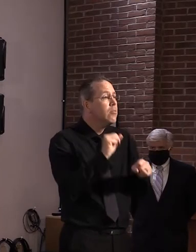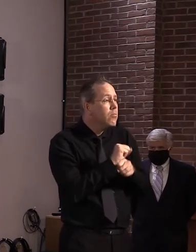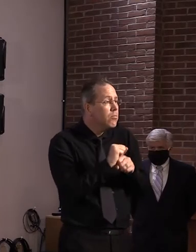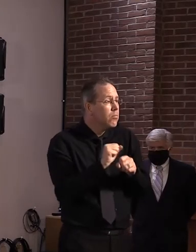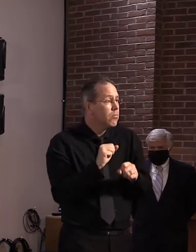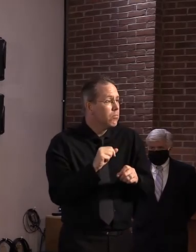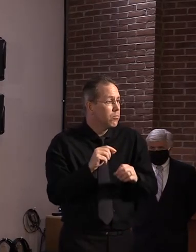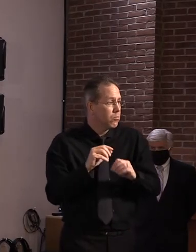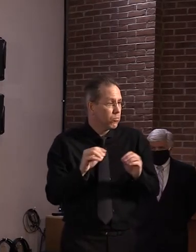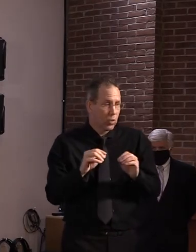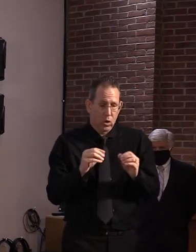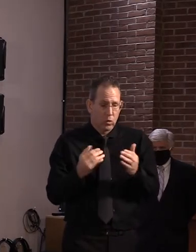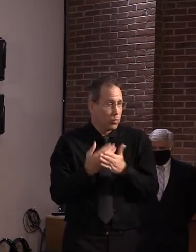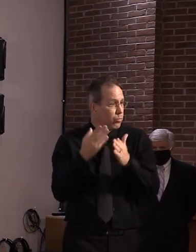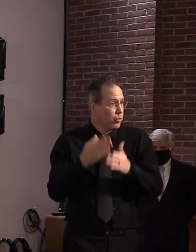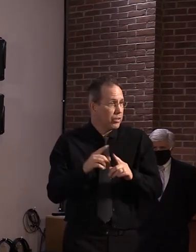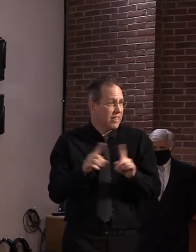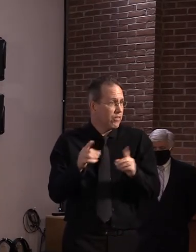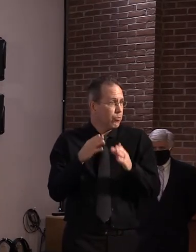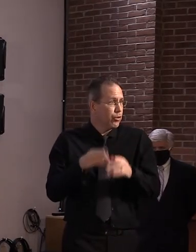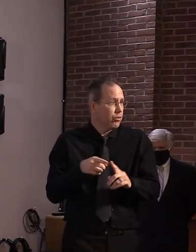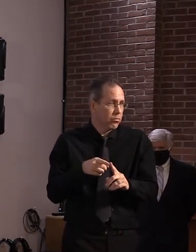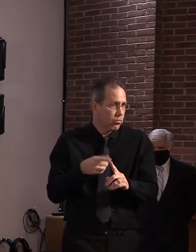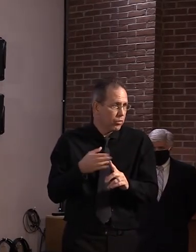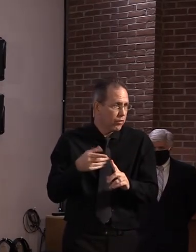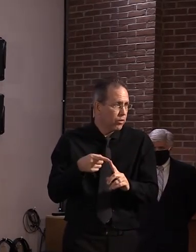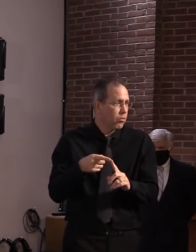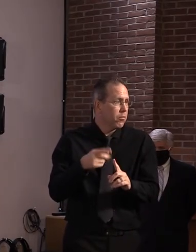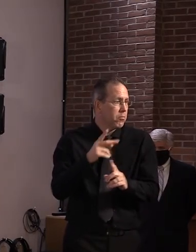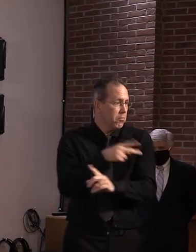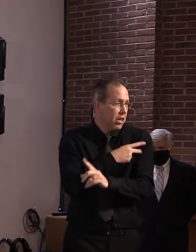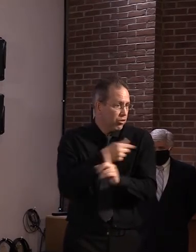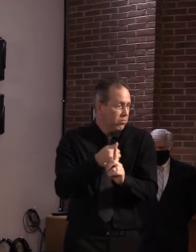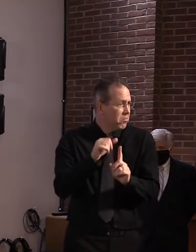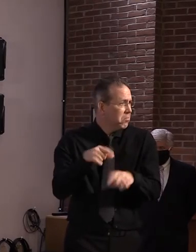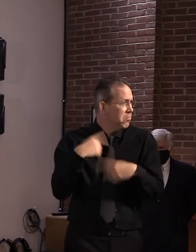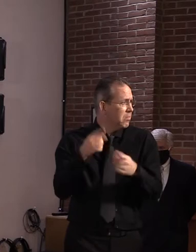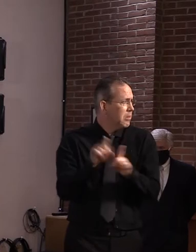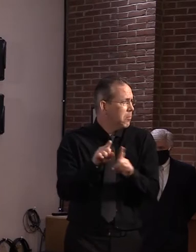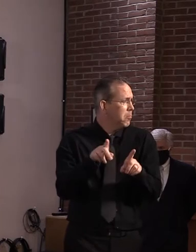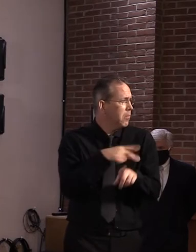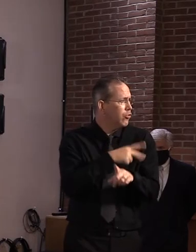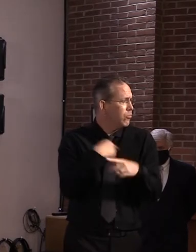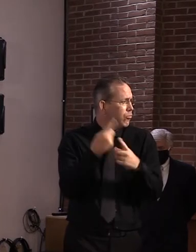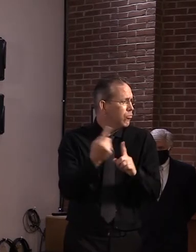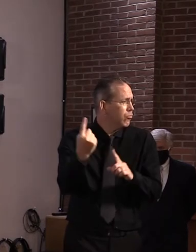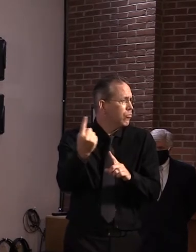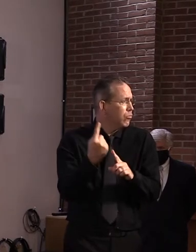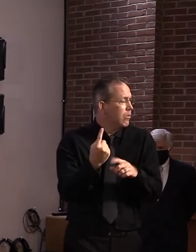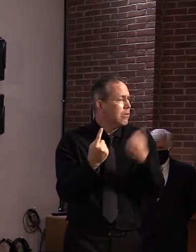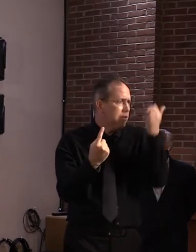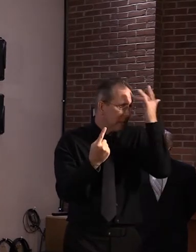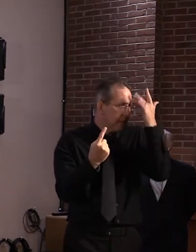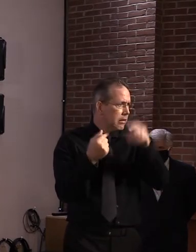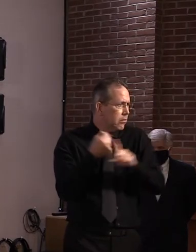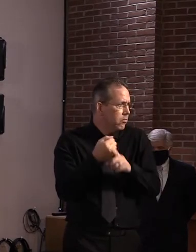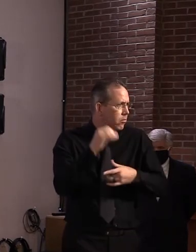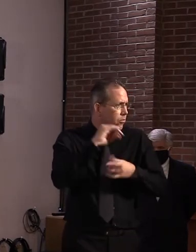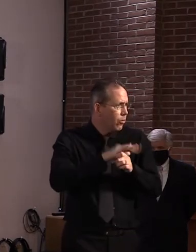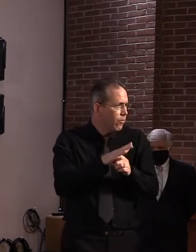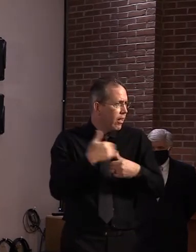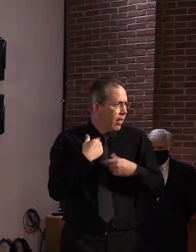there was one positive case in a staff or a resident of the facility, it